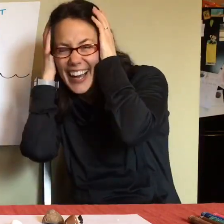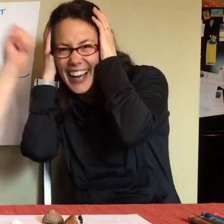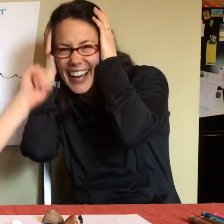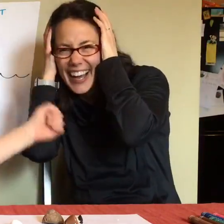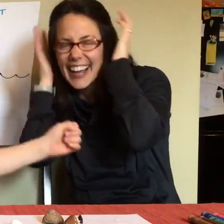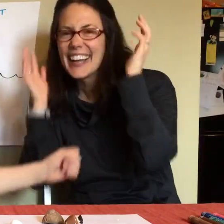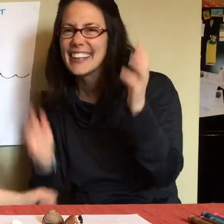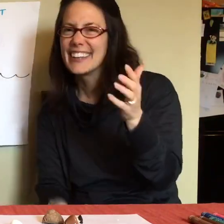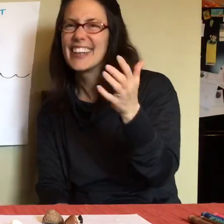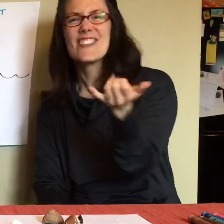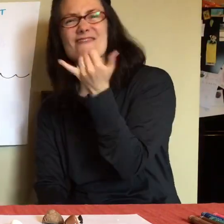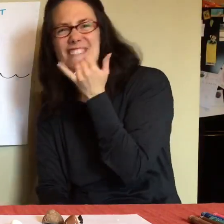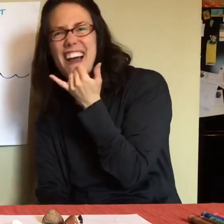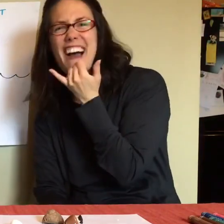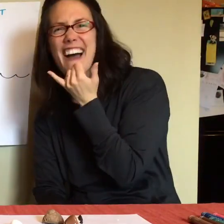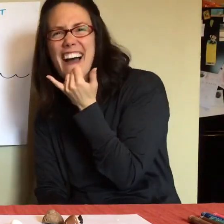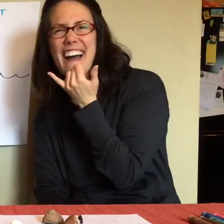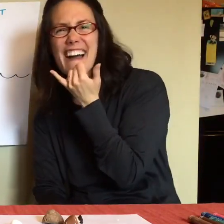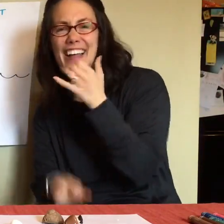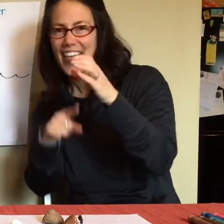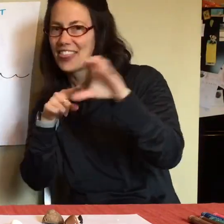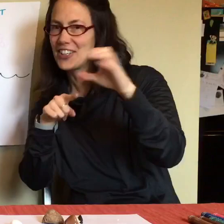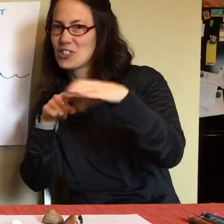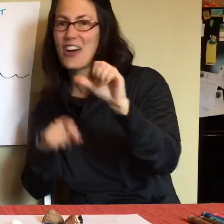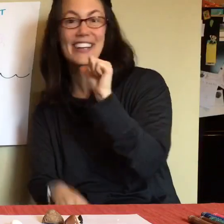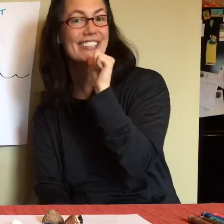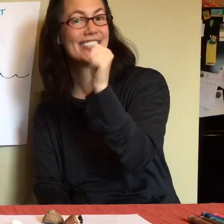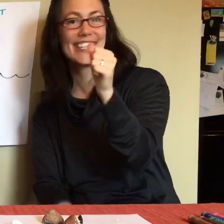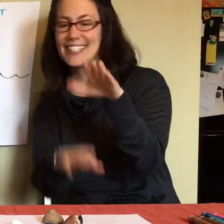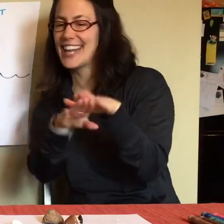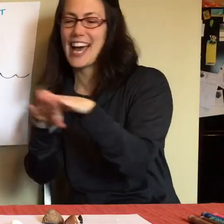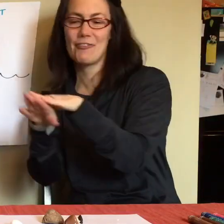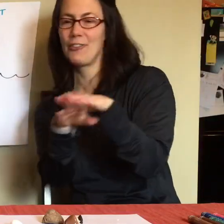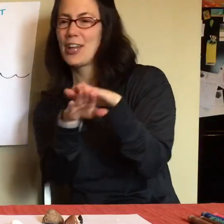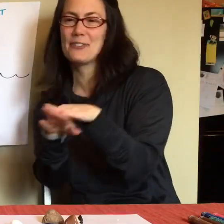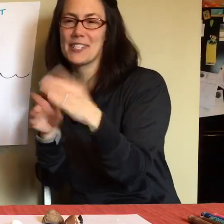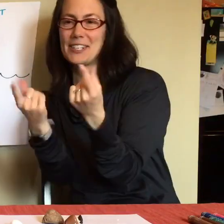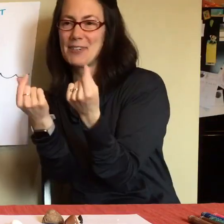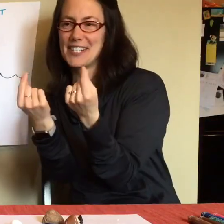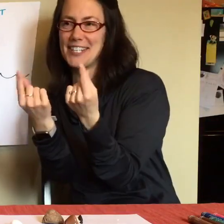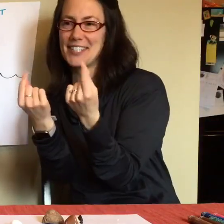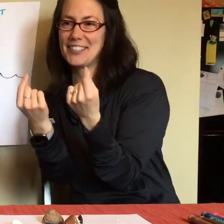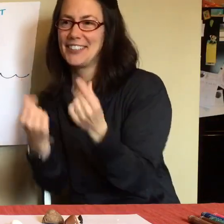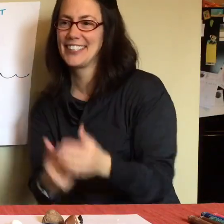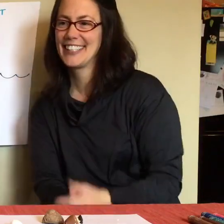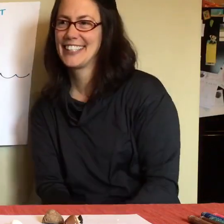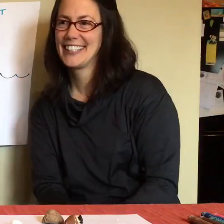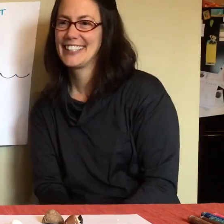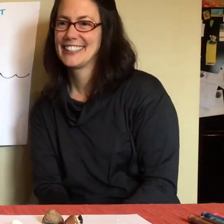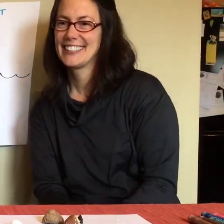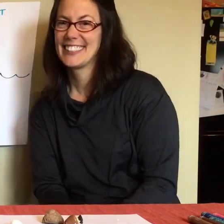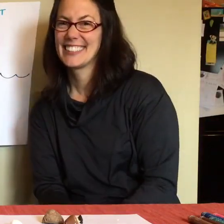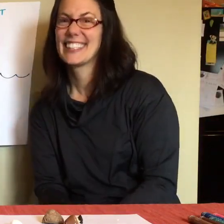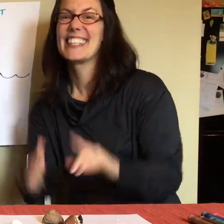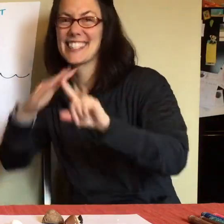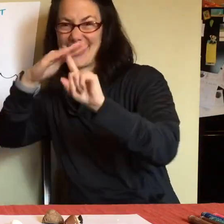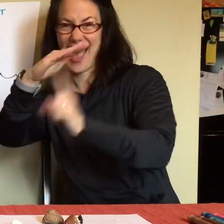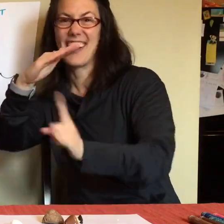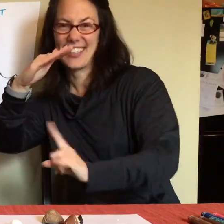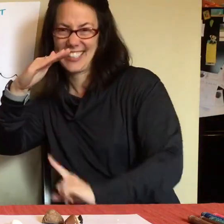I got it wrong. The chalk did not float. What did it do? It sunk.